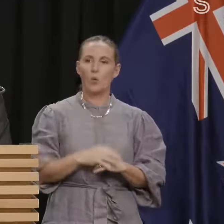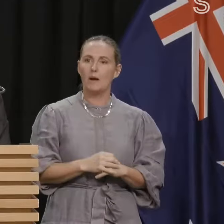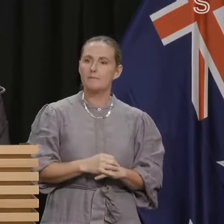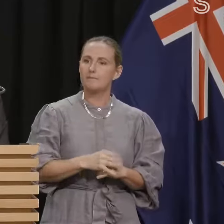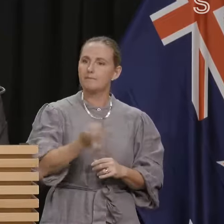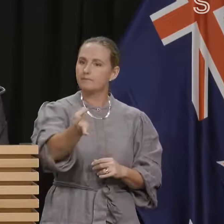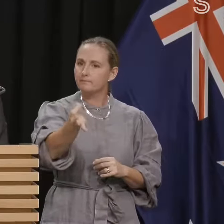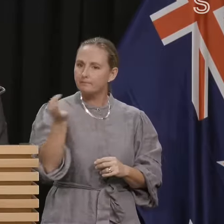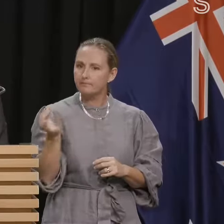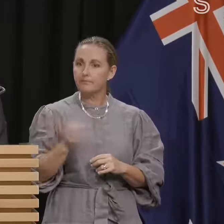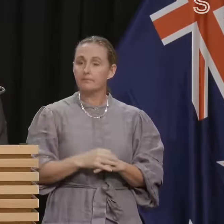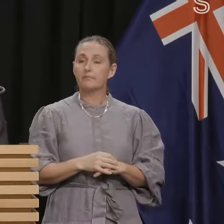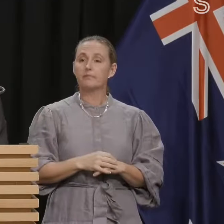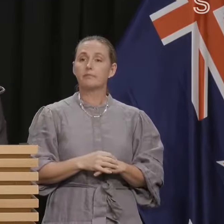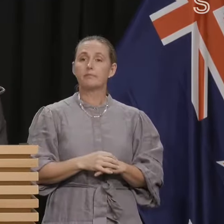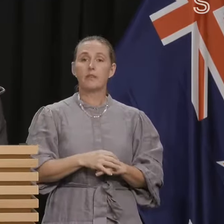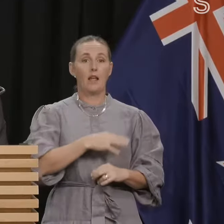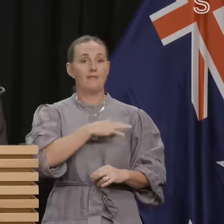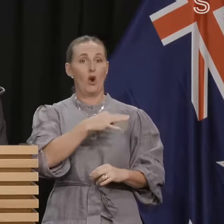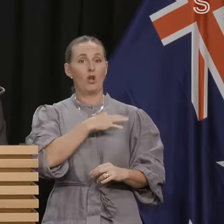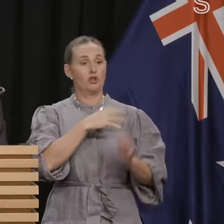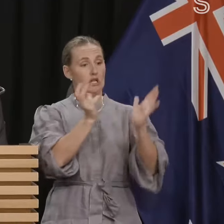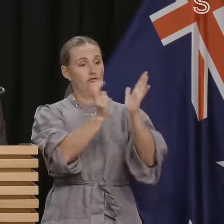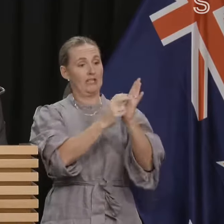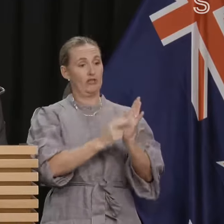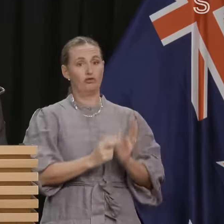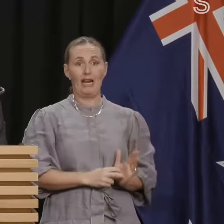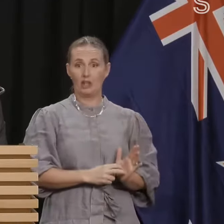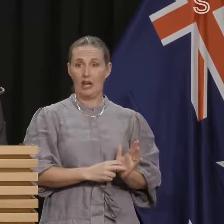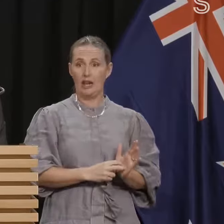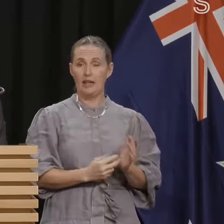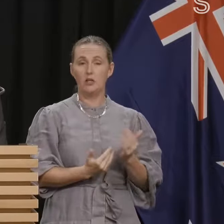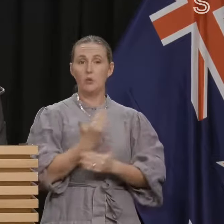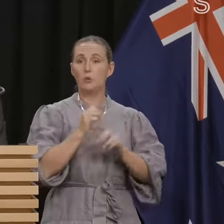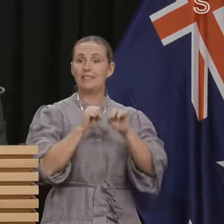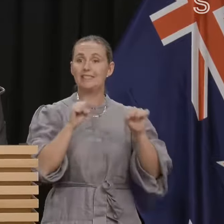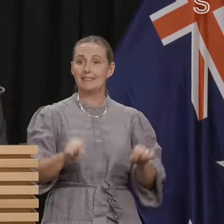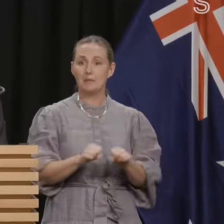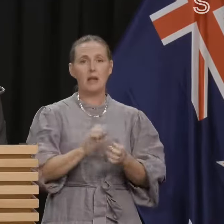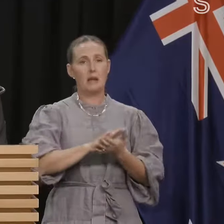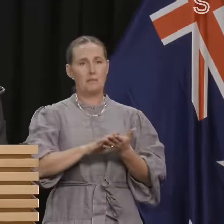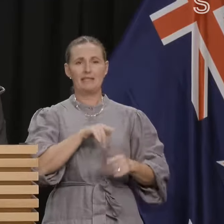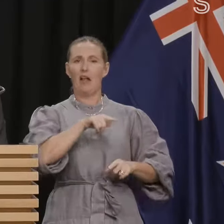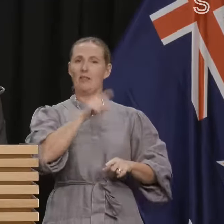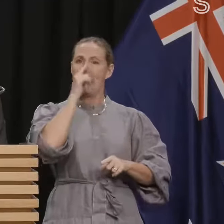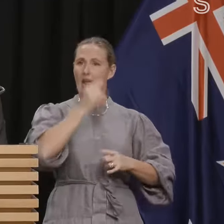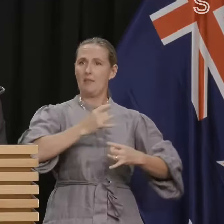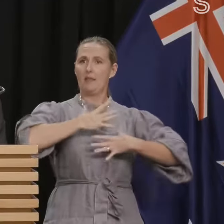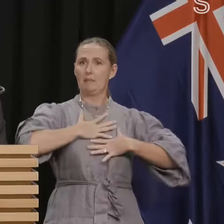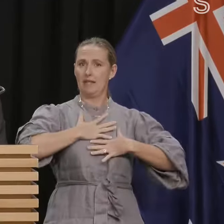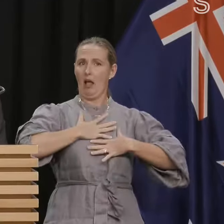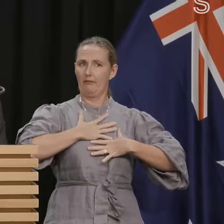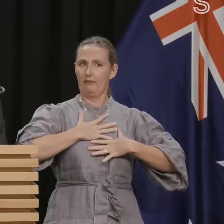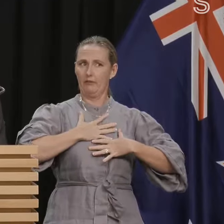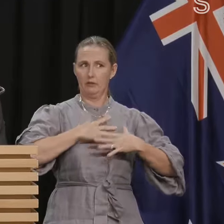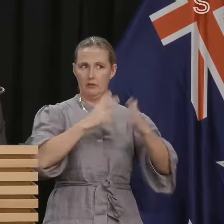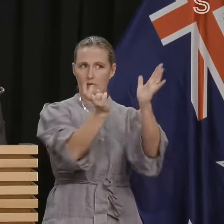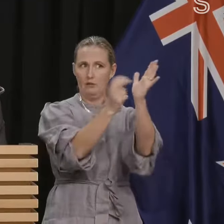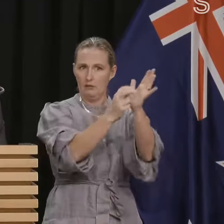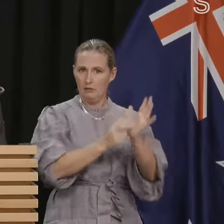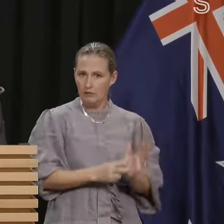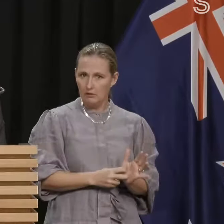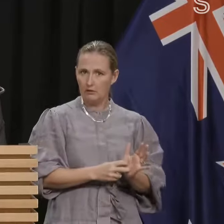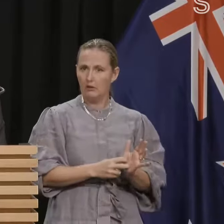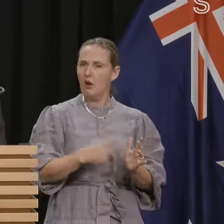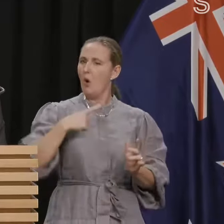voluntary registration, essentially that's a license for lobbyists to regulate themselves. Why doesn't the government go further and actually enshrine